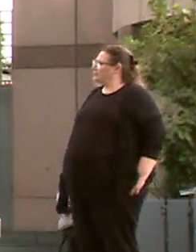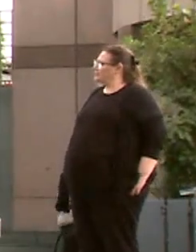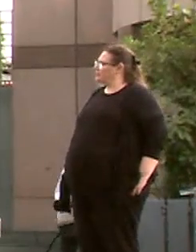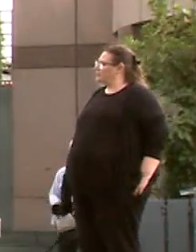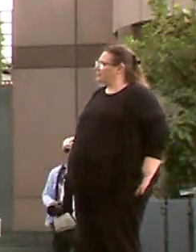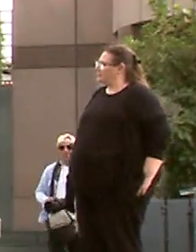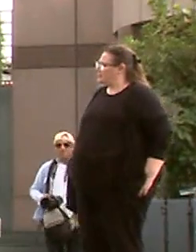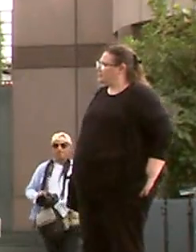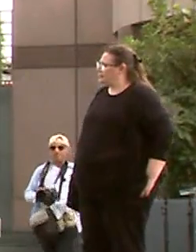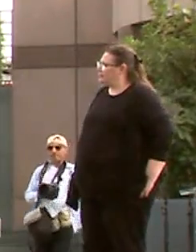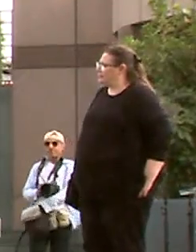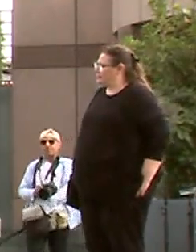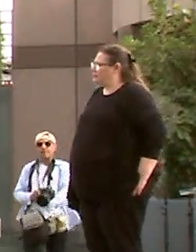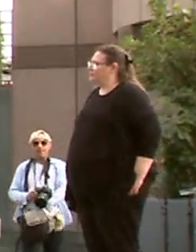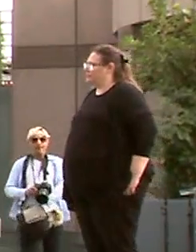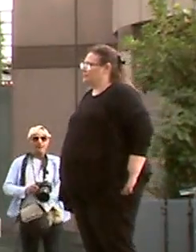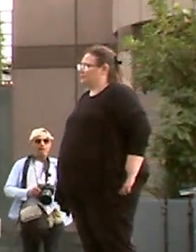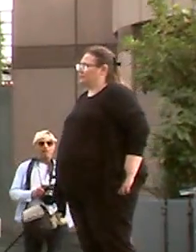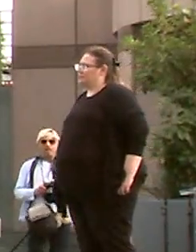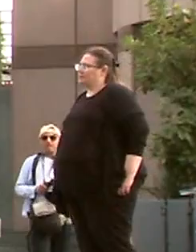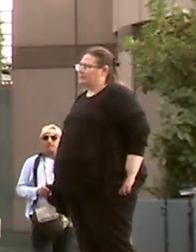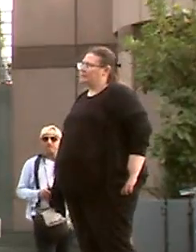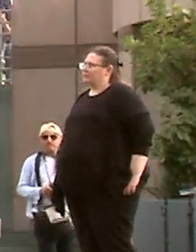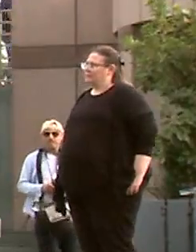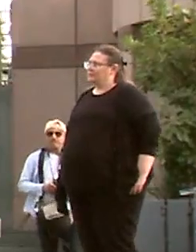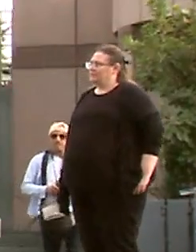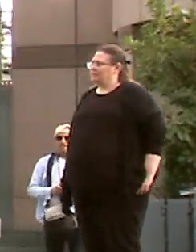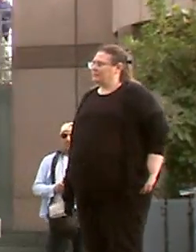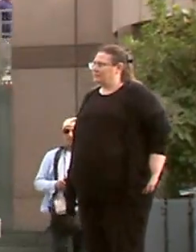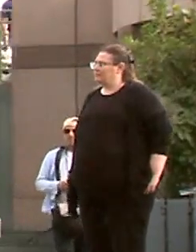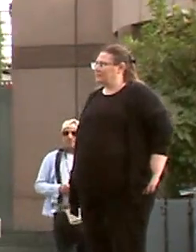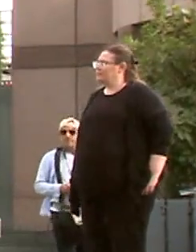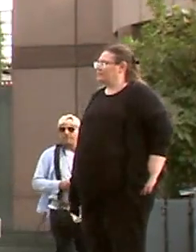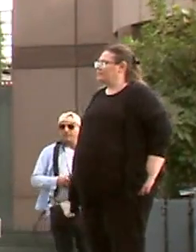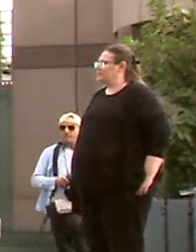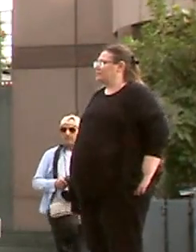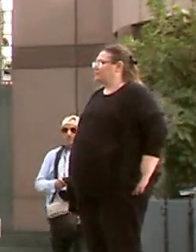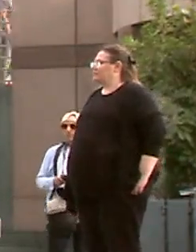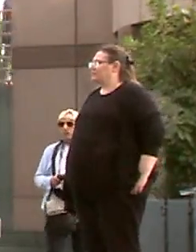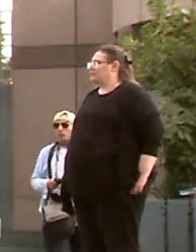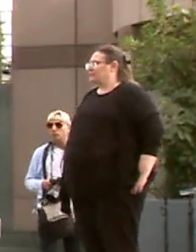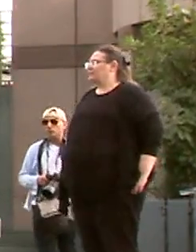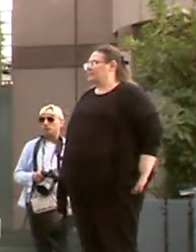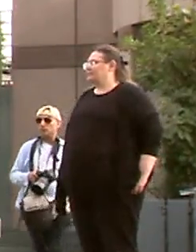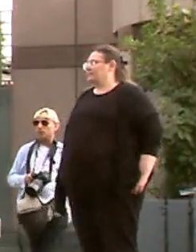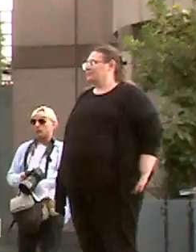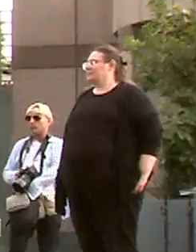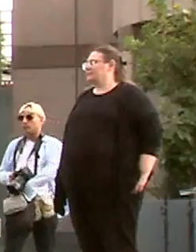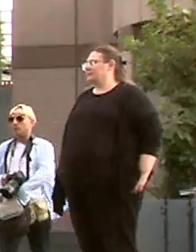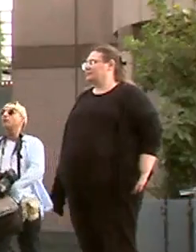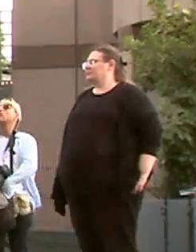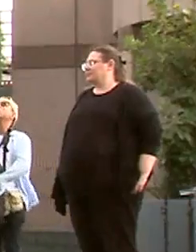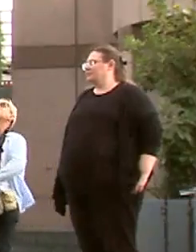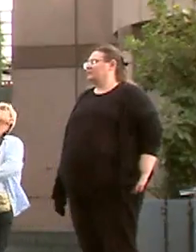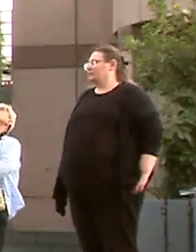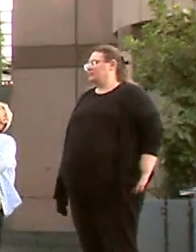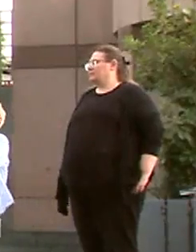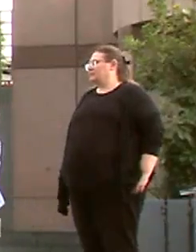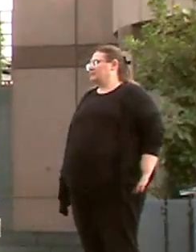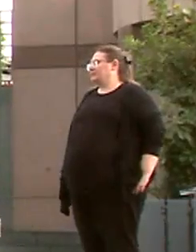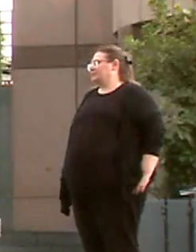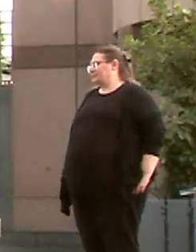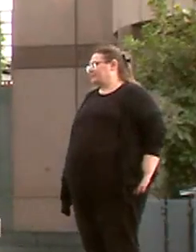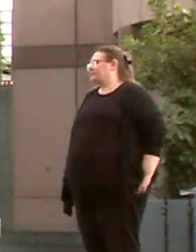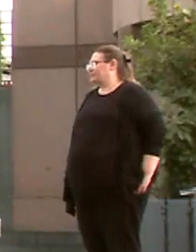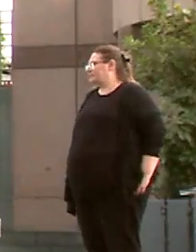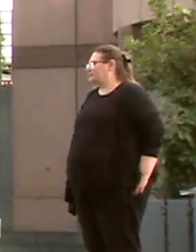in Hawkeye. You've got a deaf character playing a prominent role in Only Murders in the Building. And I think with that, that's brought